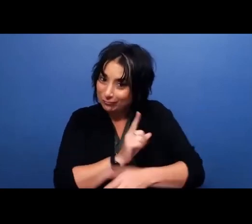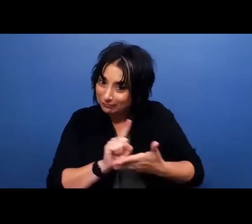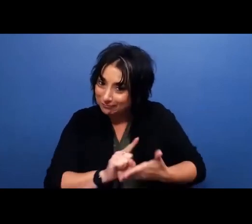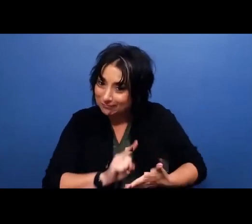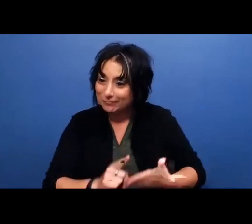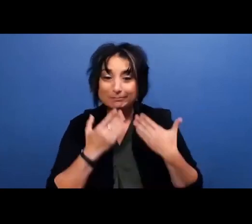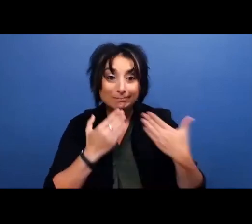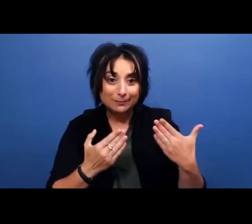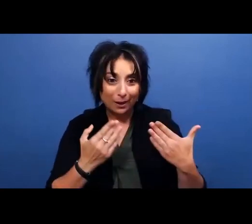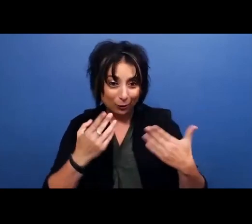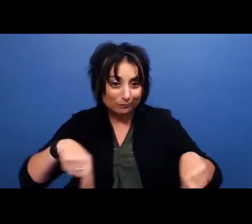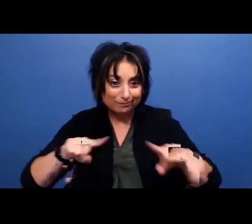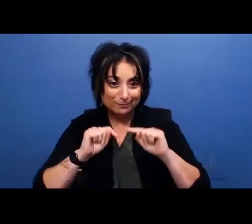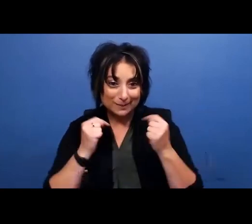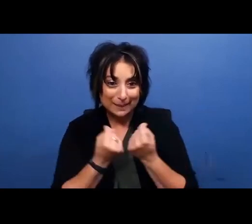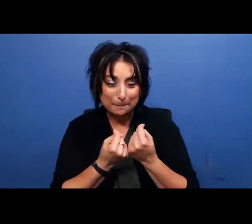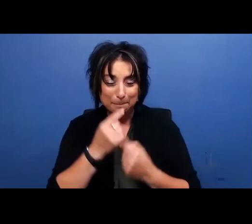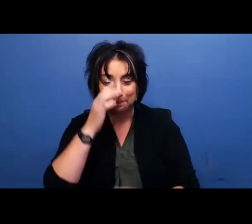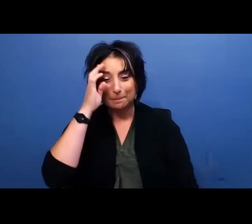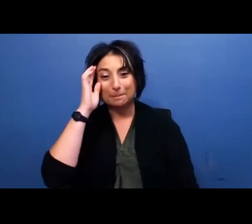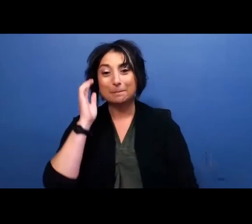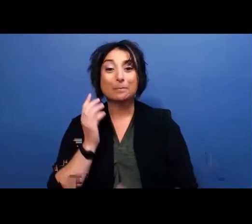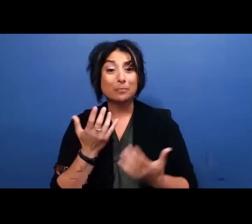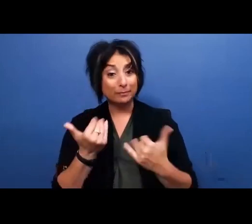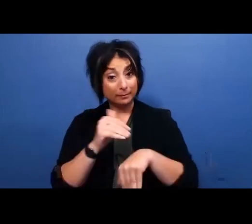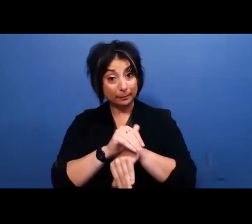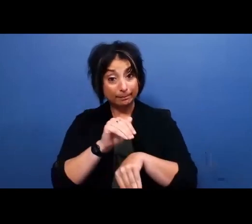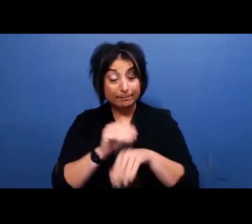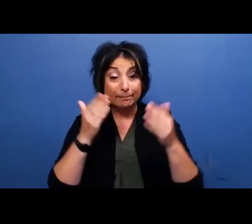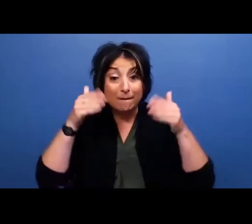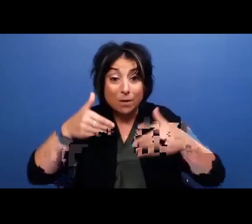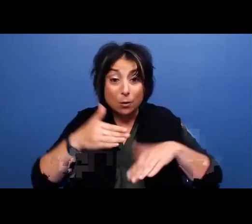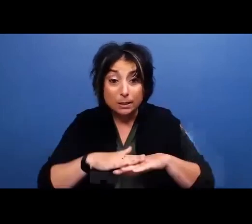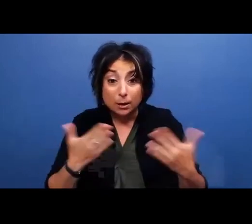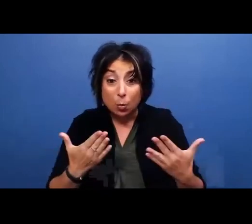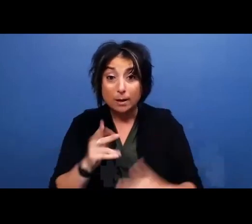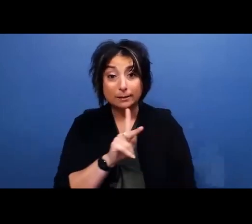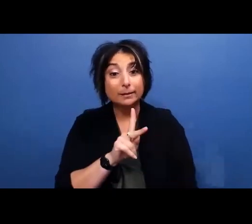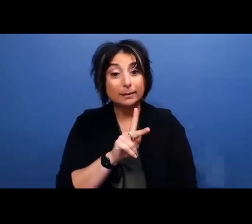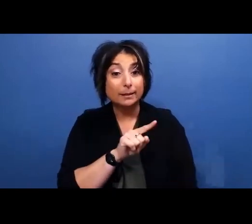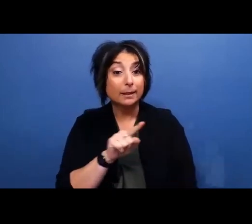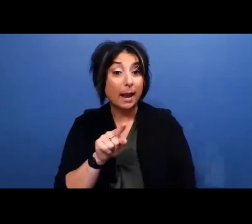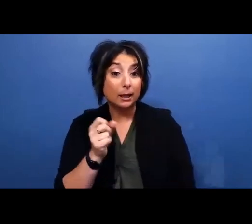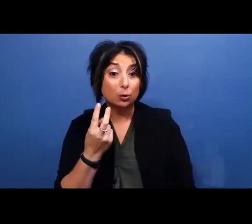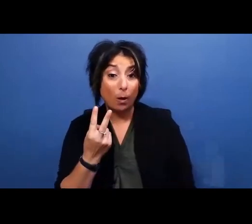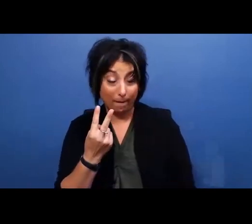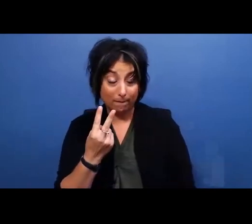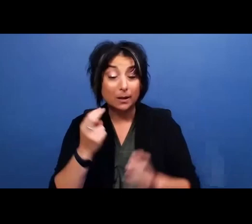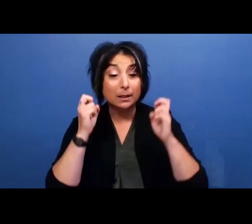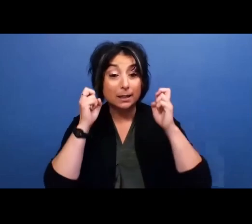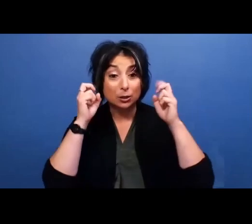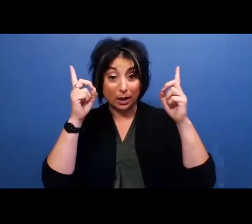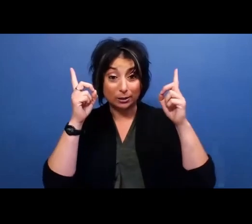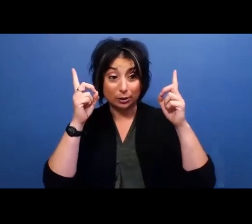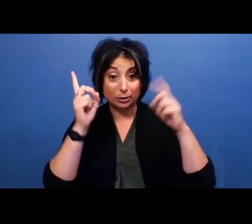everyone. So tonight we're going to be focusing on K-12 education